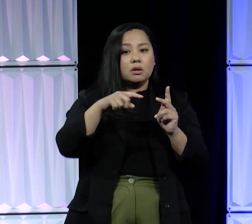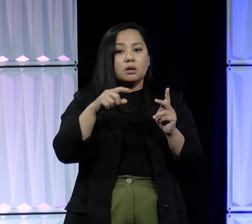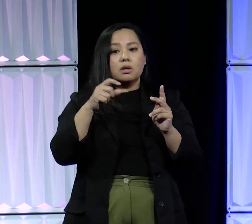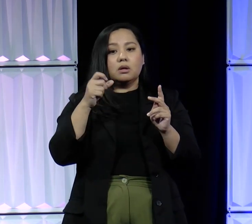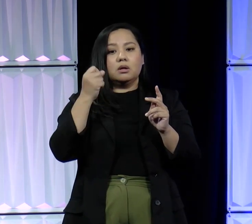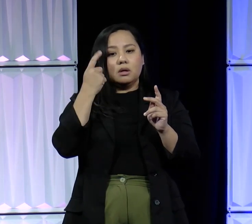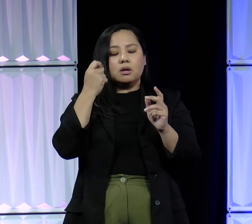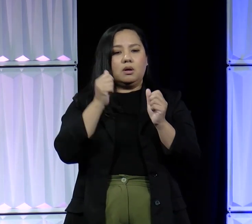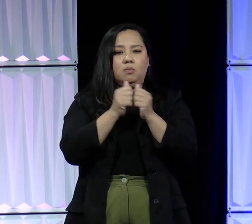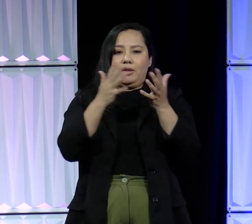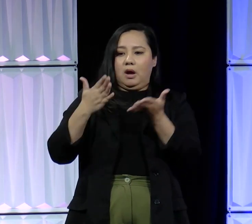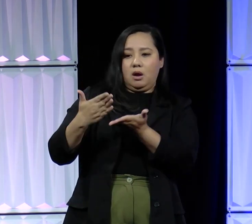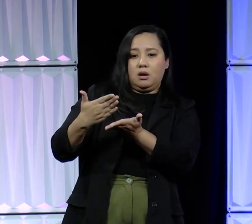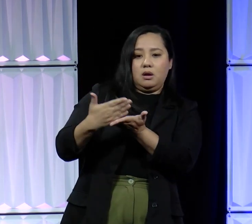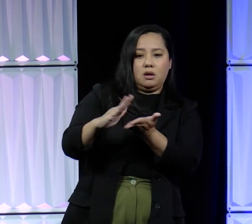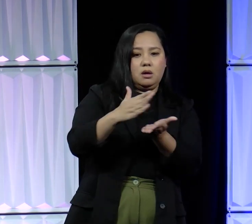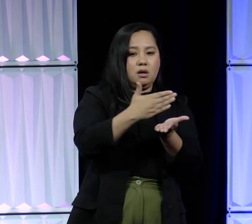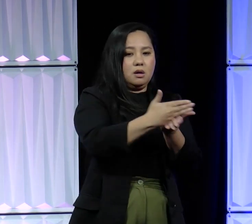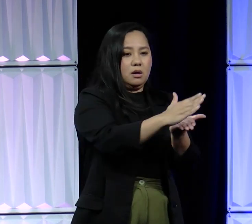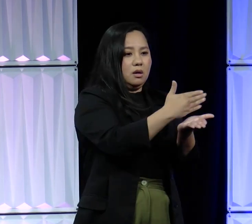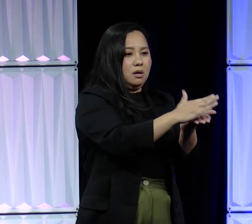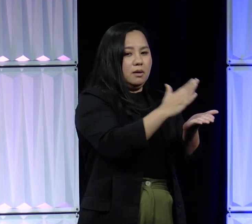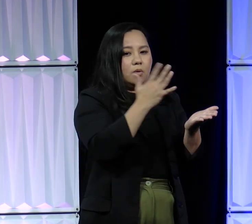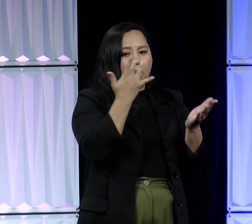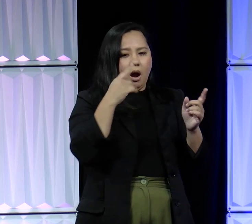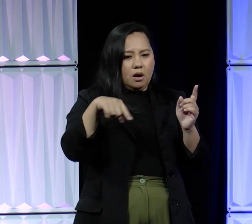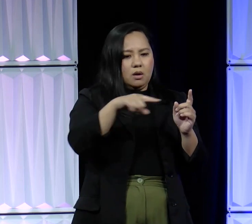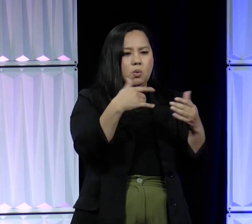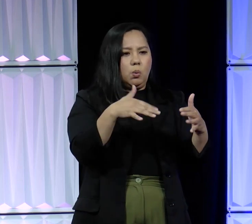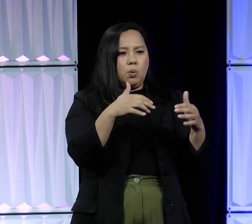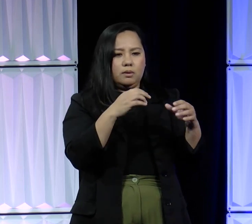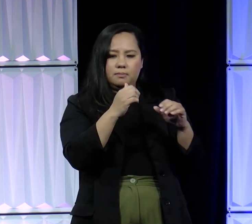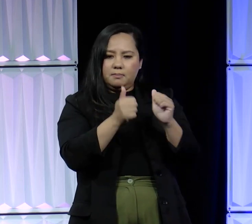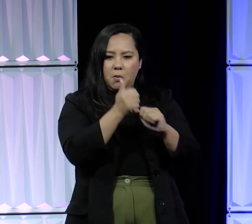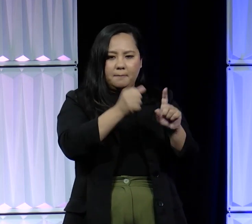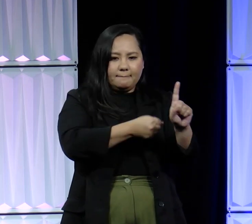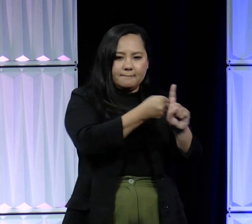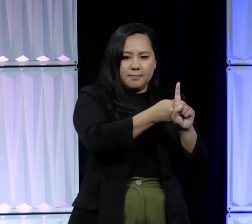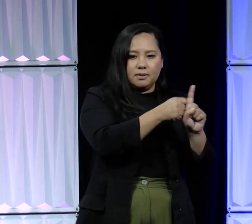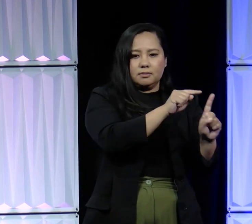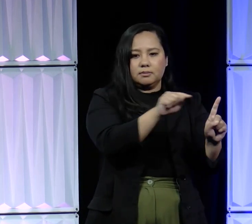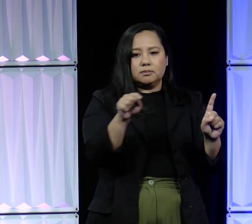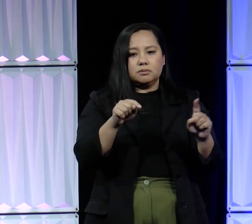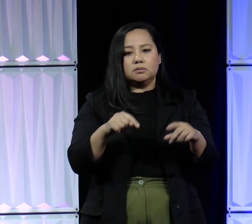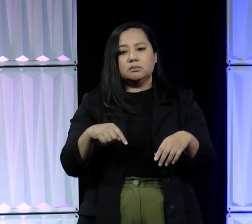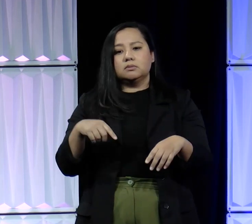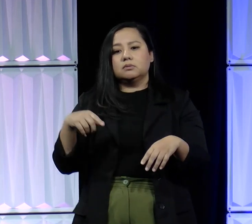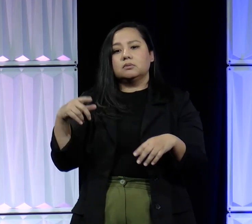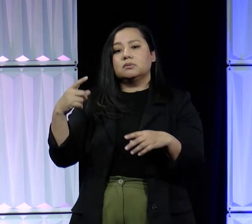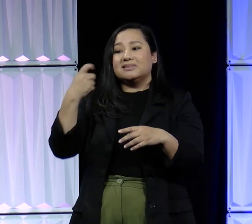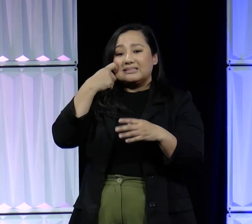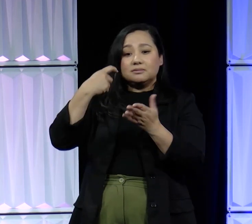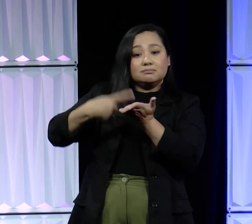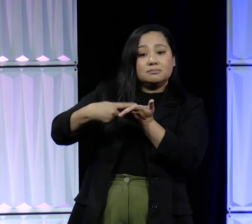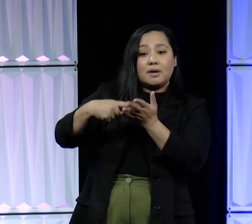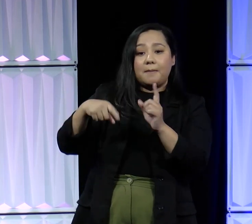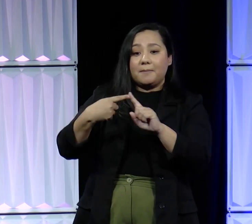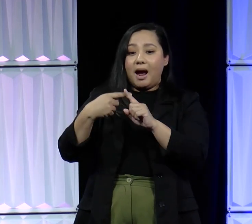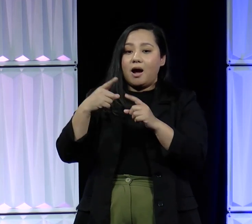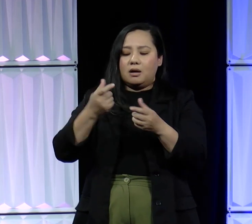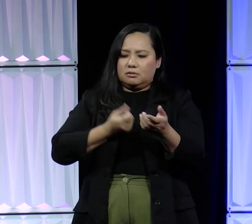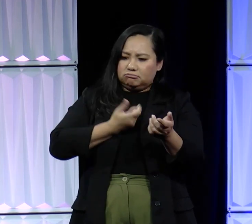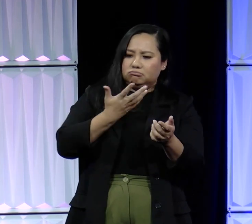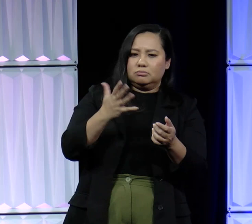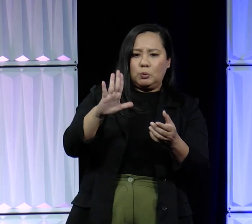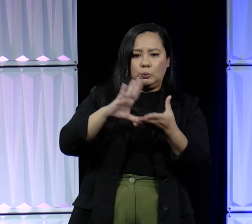Adichie says it's impossible to talk about the single story without talking about power. How they are told, who tells them, when they're told, how